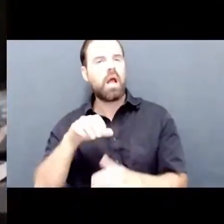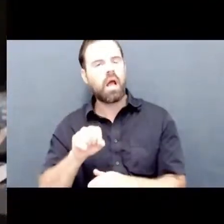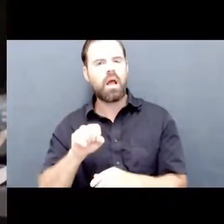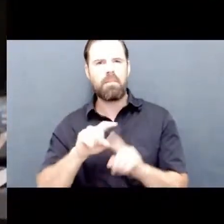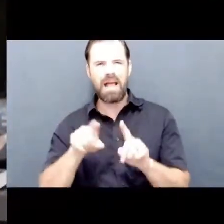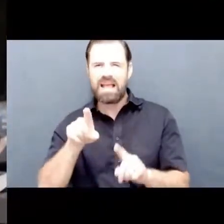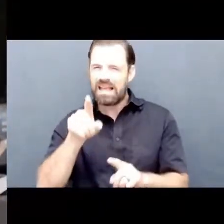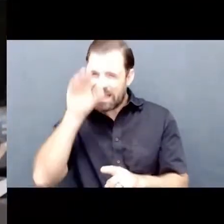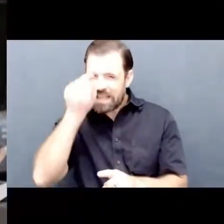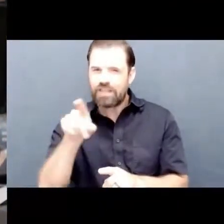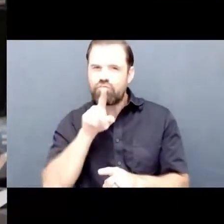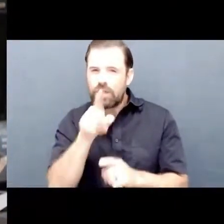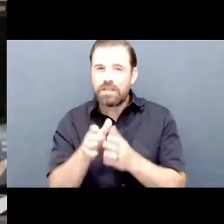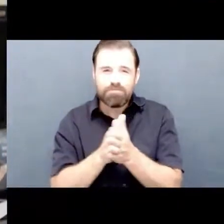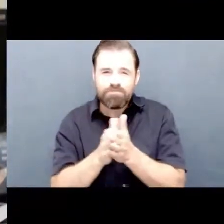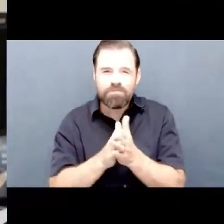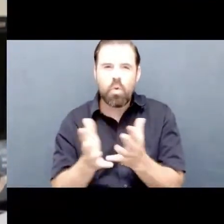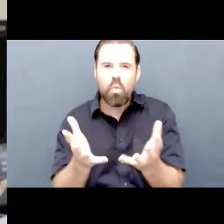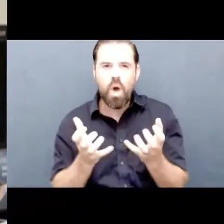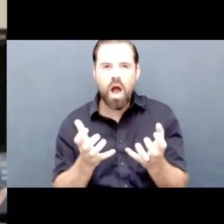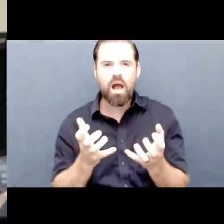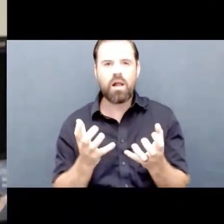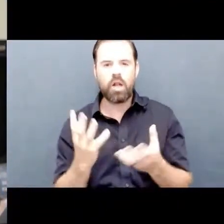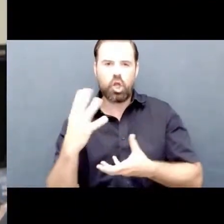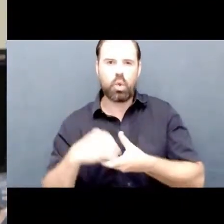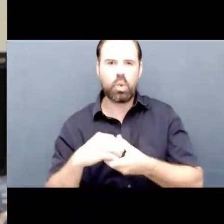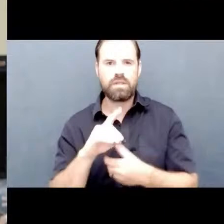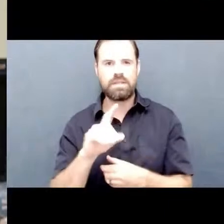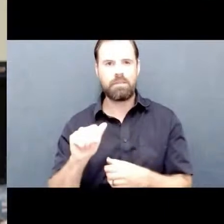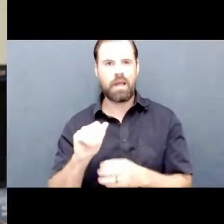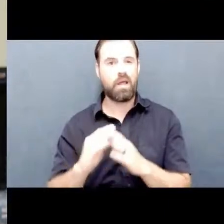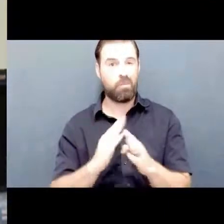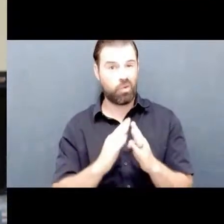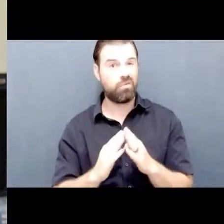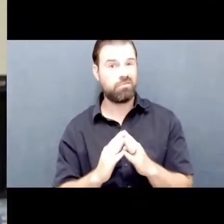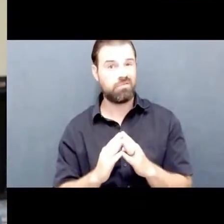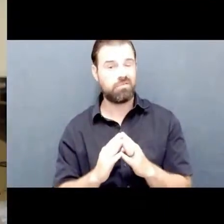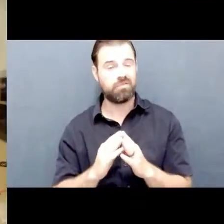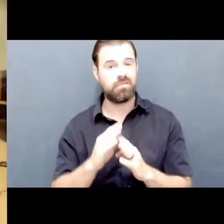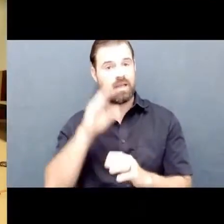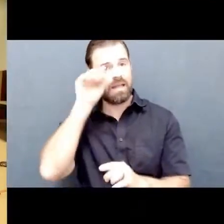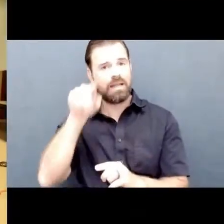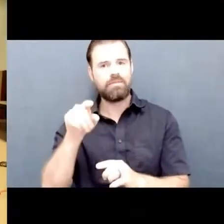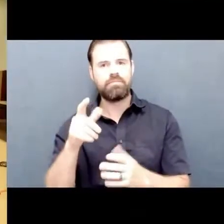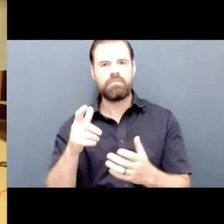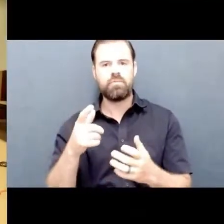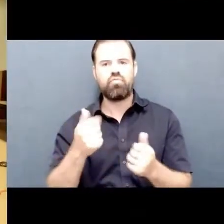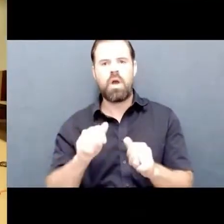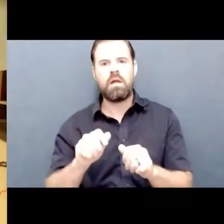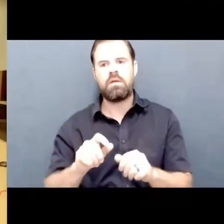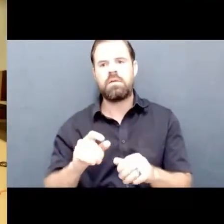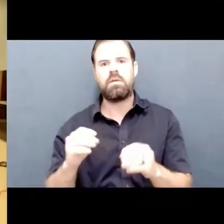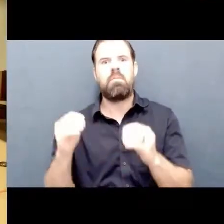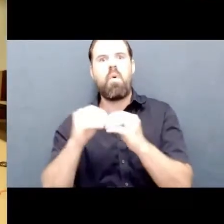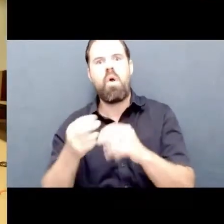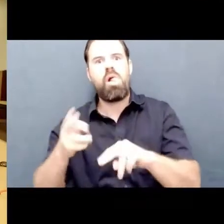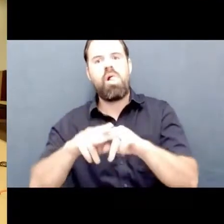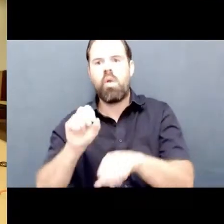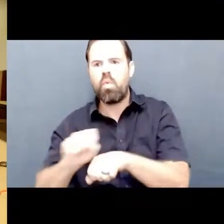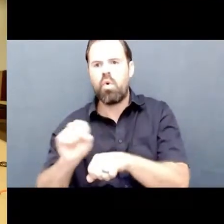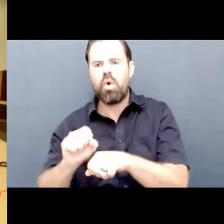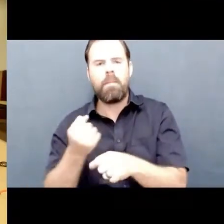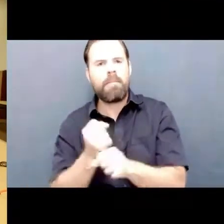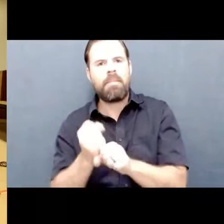it because he really wants to and really wants to include the disability community. He goes out of his way to make sure that he